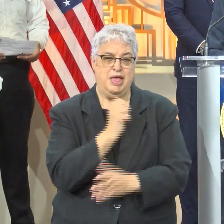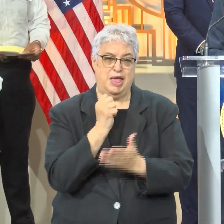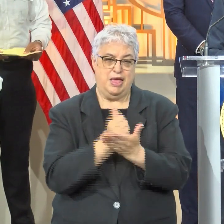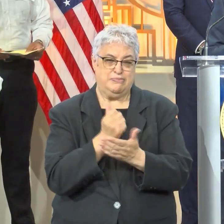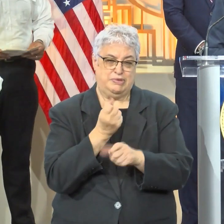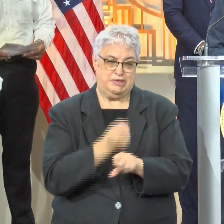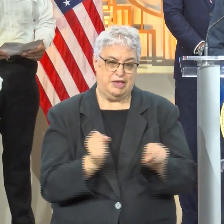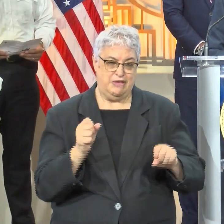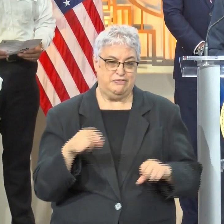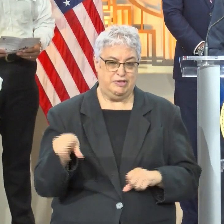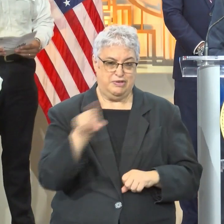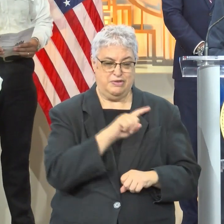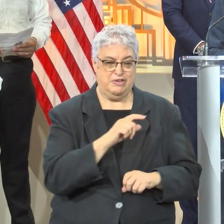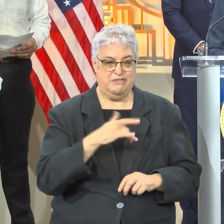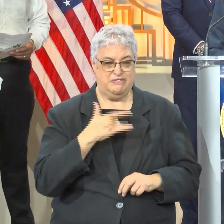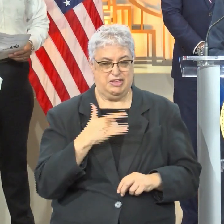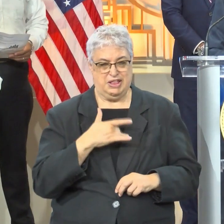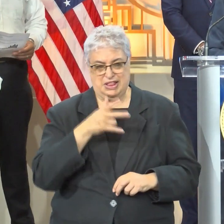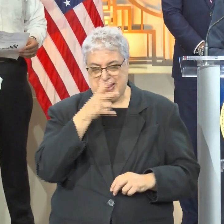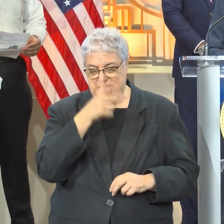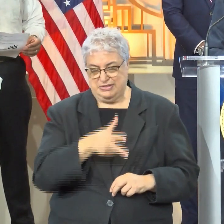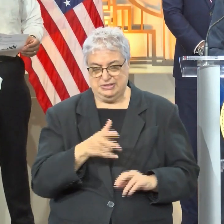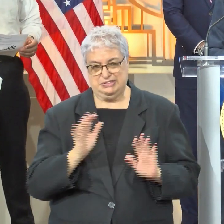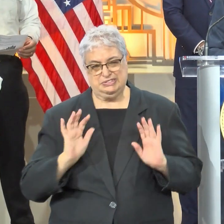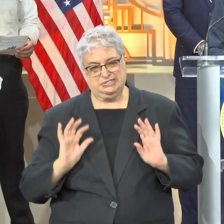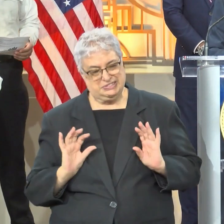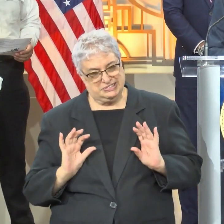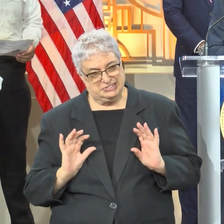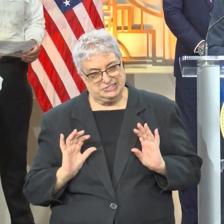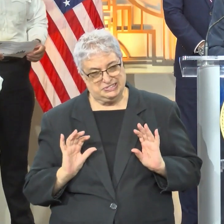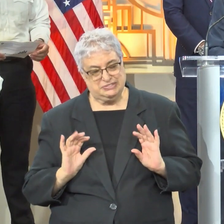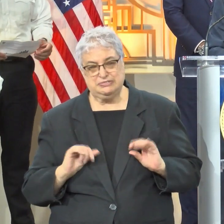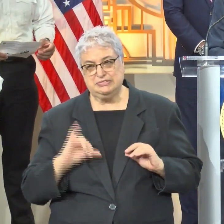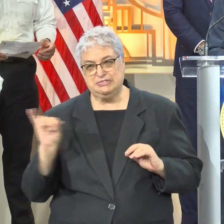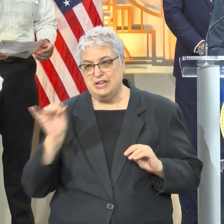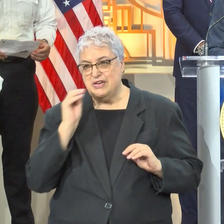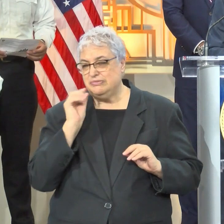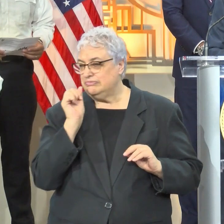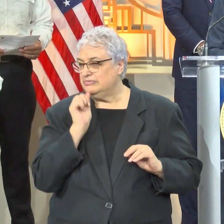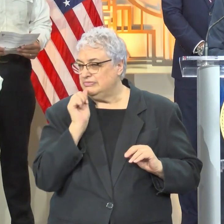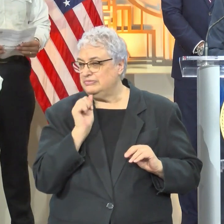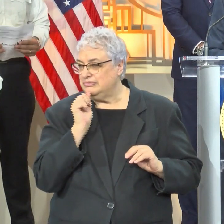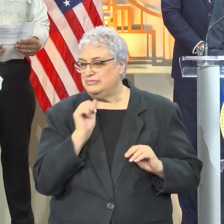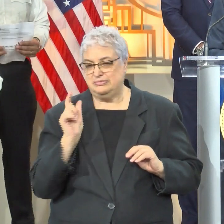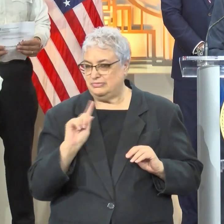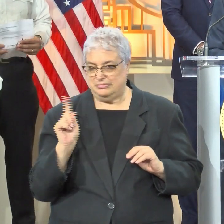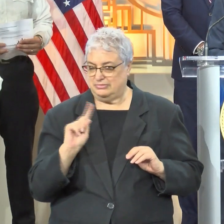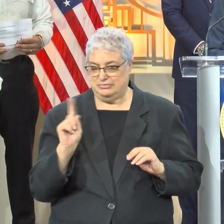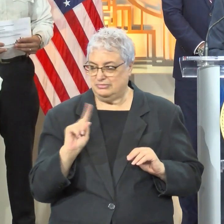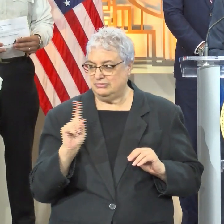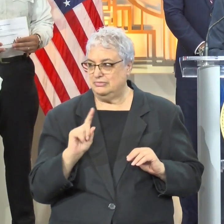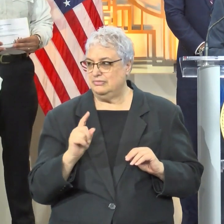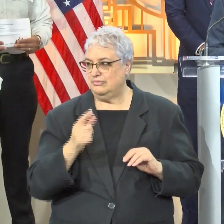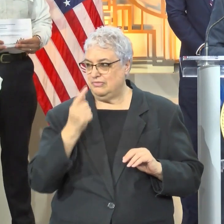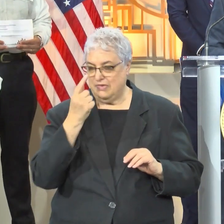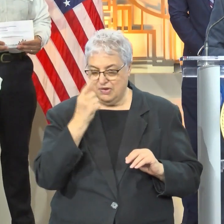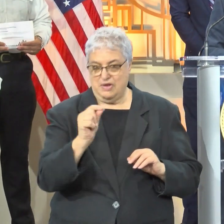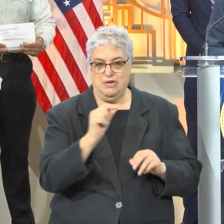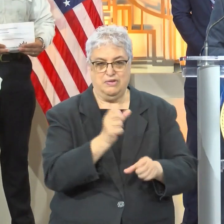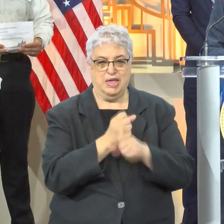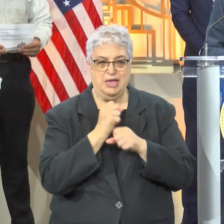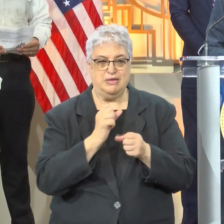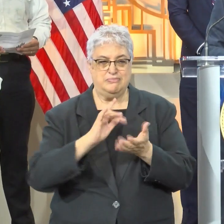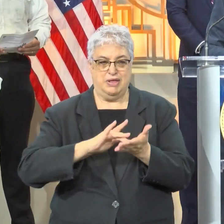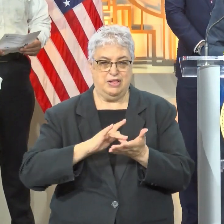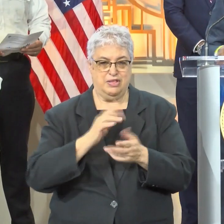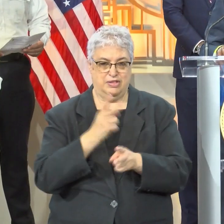if you're not feeling well, don't just stay there. Seek medical attention and medical care.